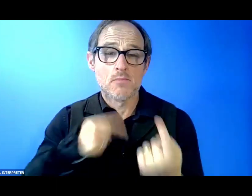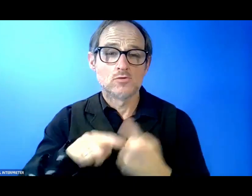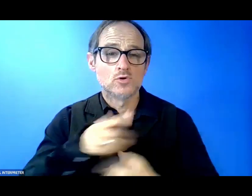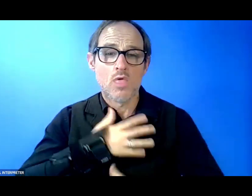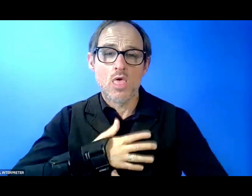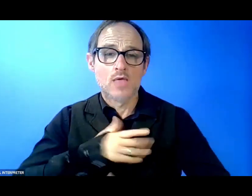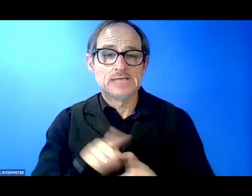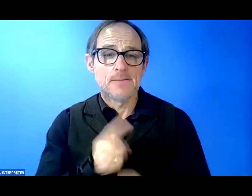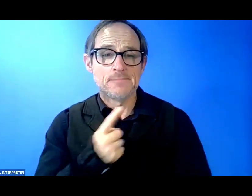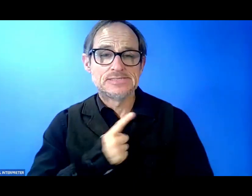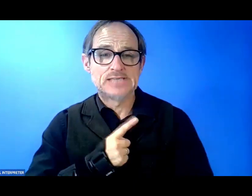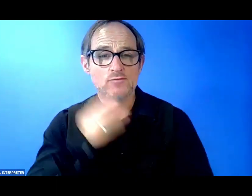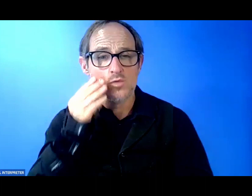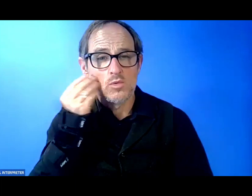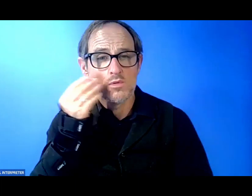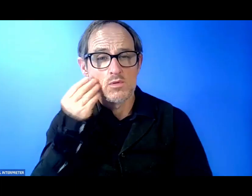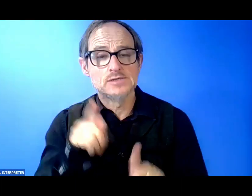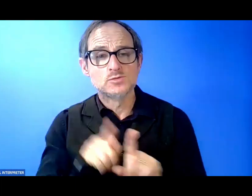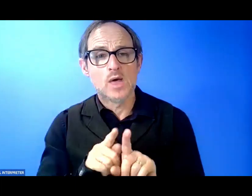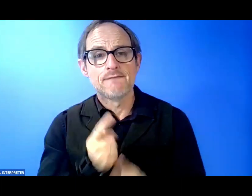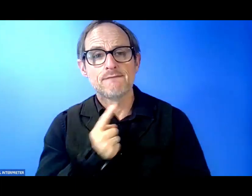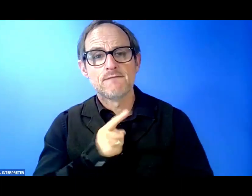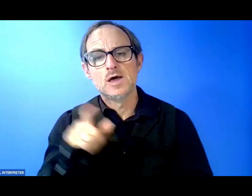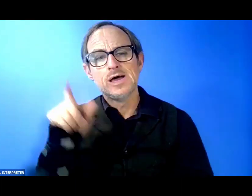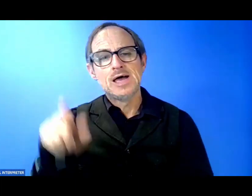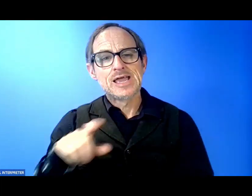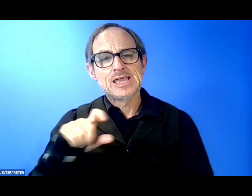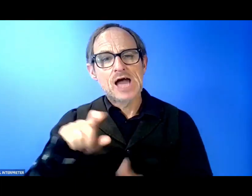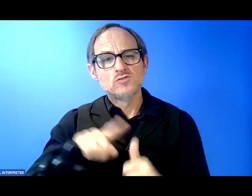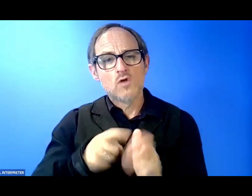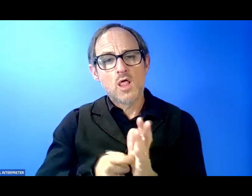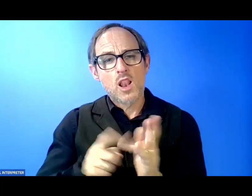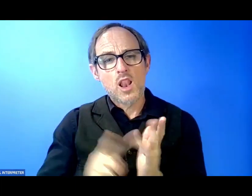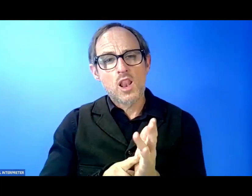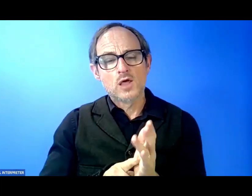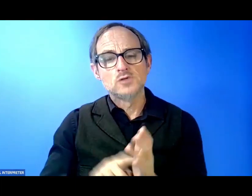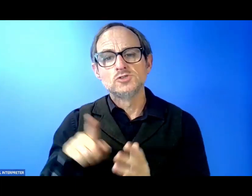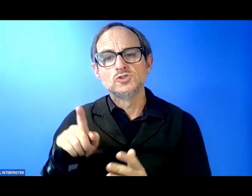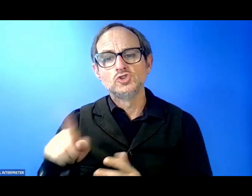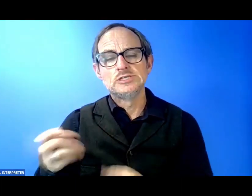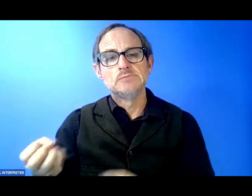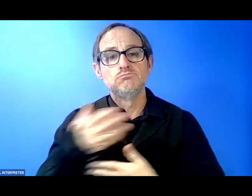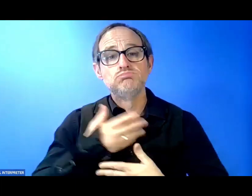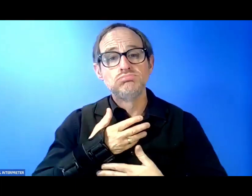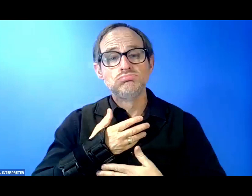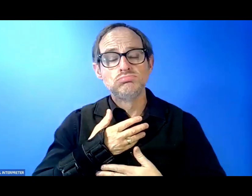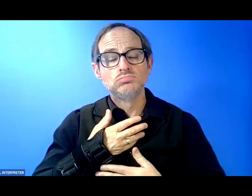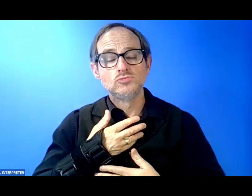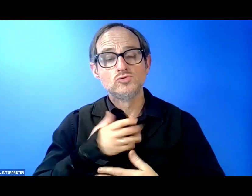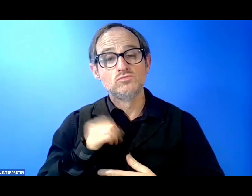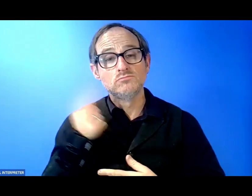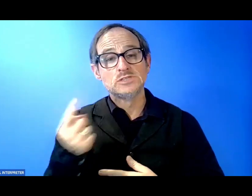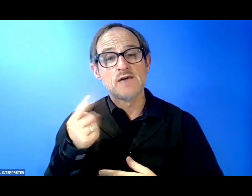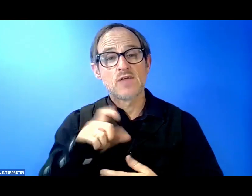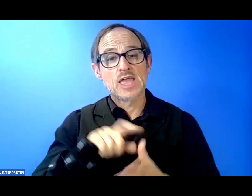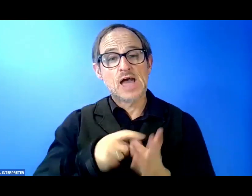it was Carol who hosted the session, said it was a life-changing experience for her. So